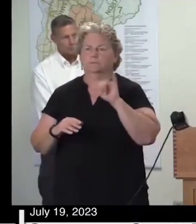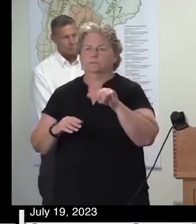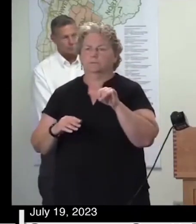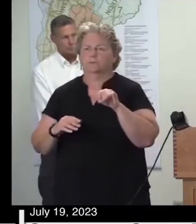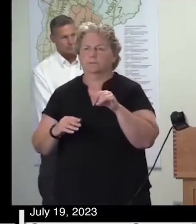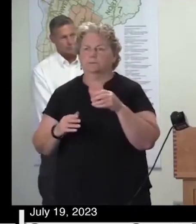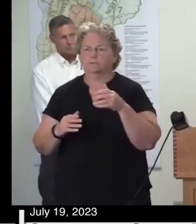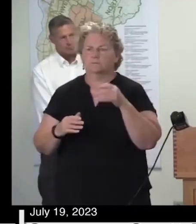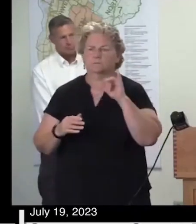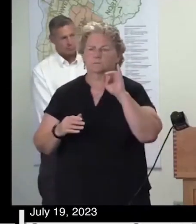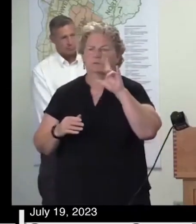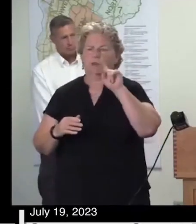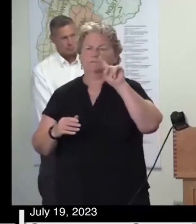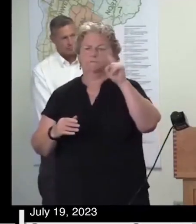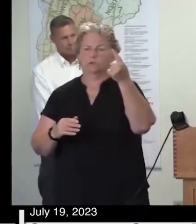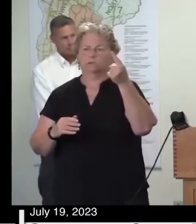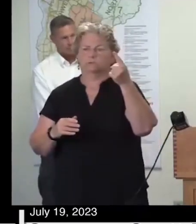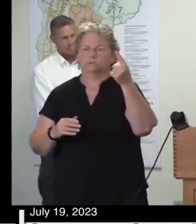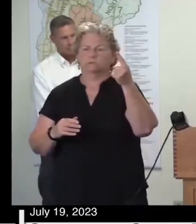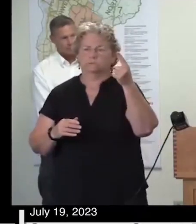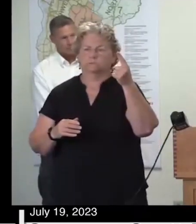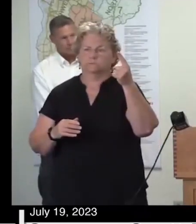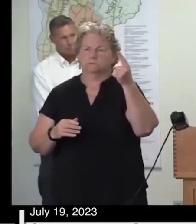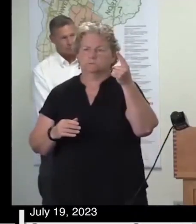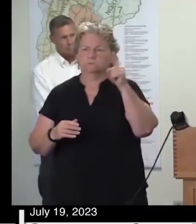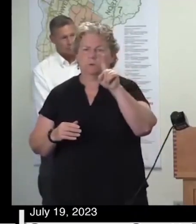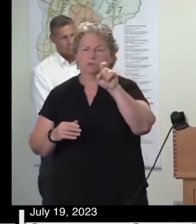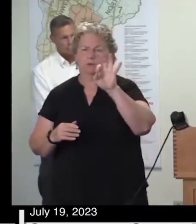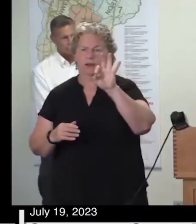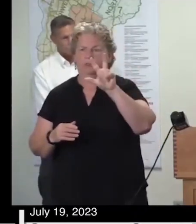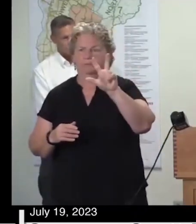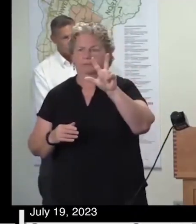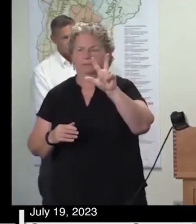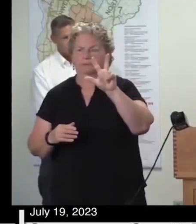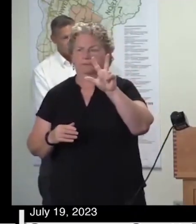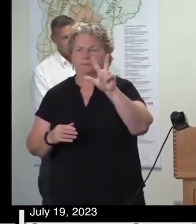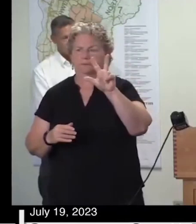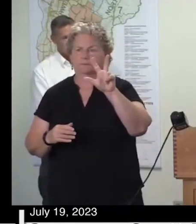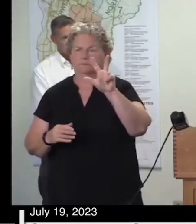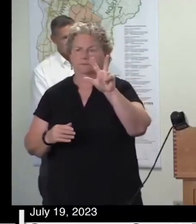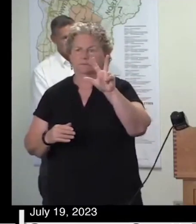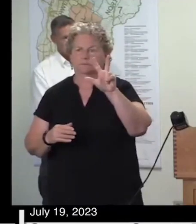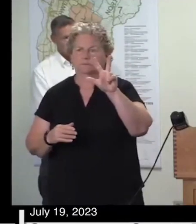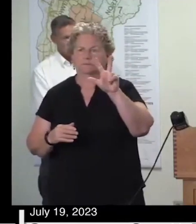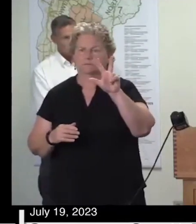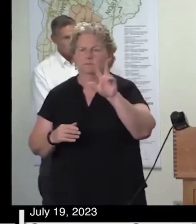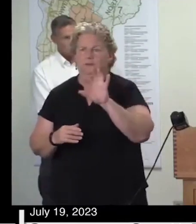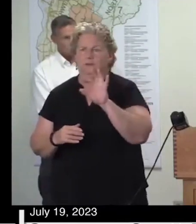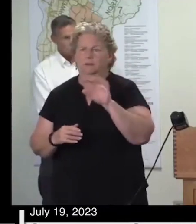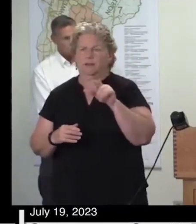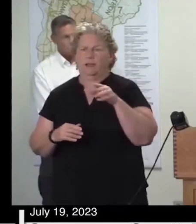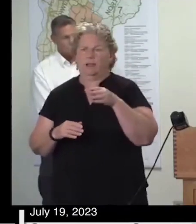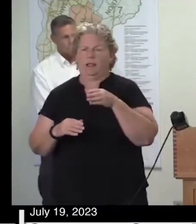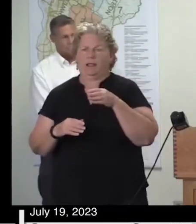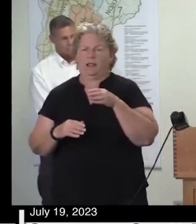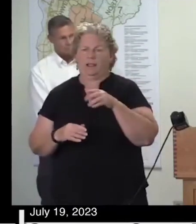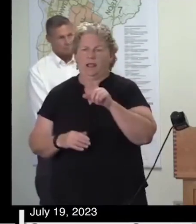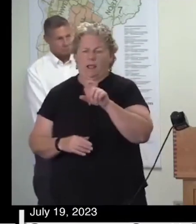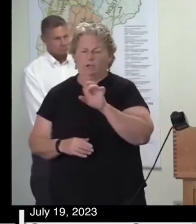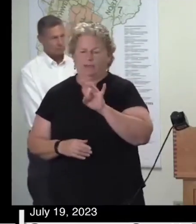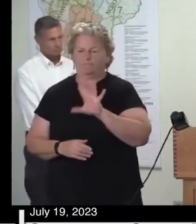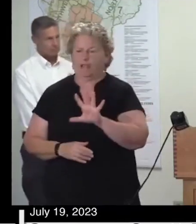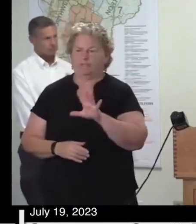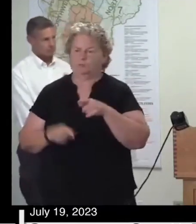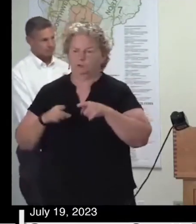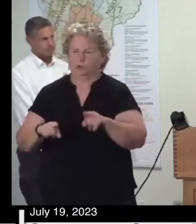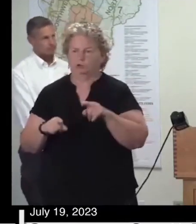1 through 8 is 193, July 9 through 16 is 185. We anticipate as folks